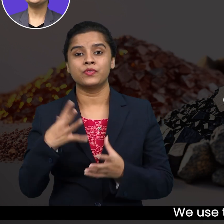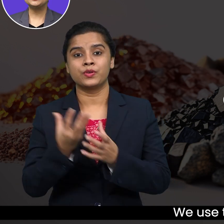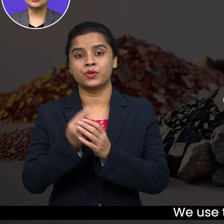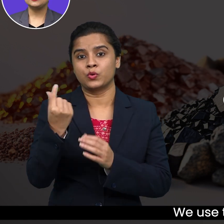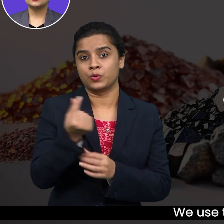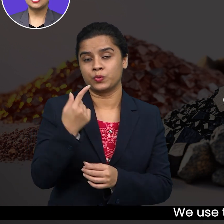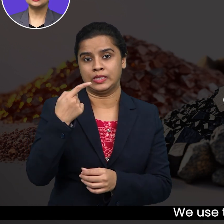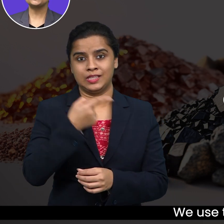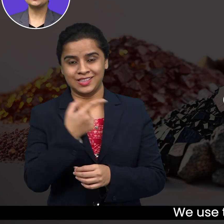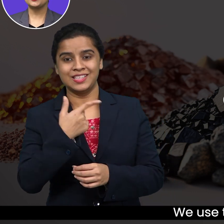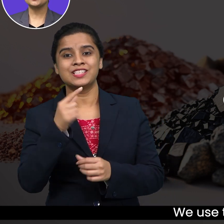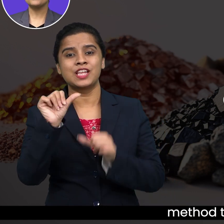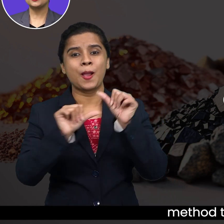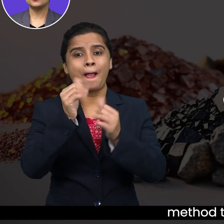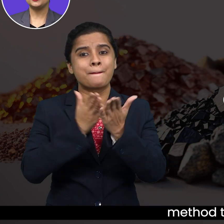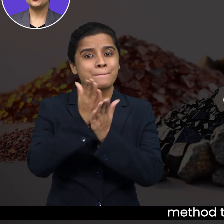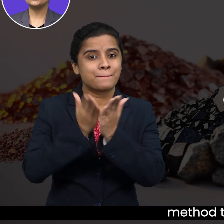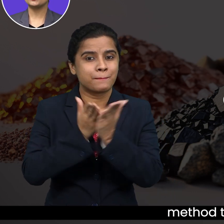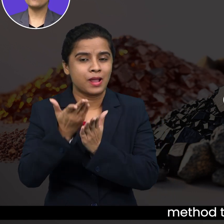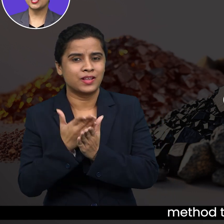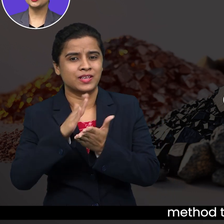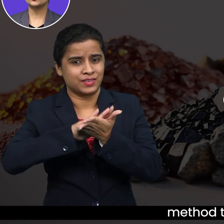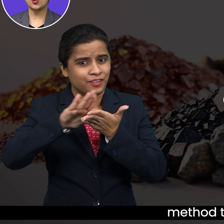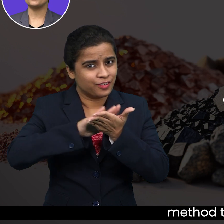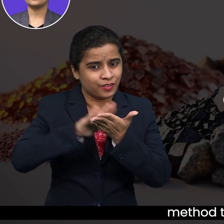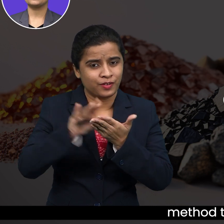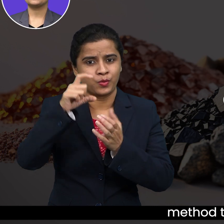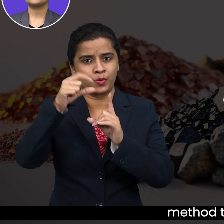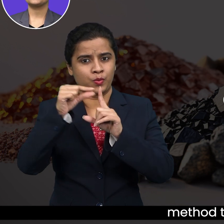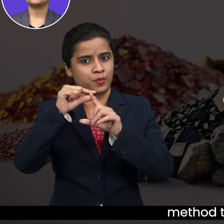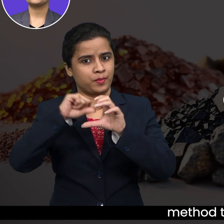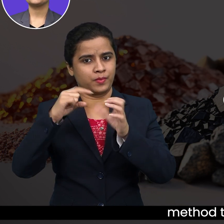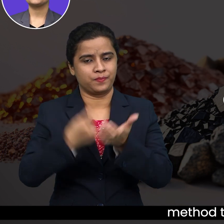We use this electrolytic method to refining copper.